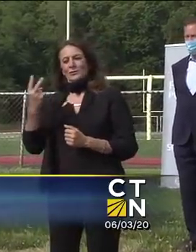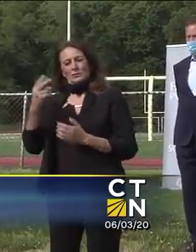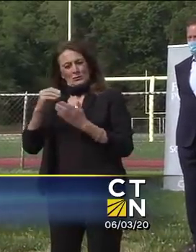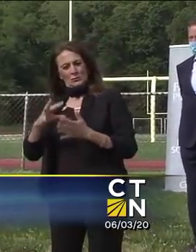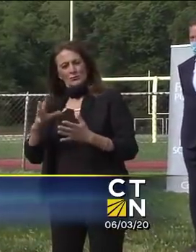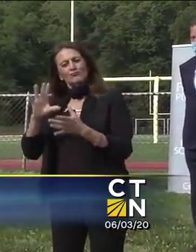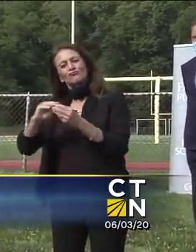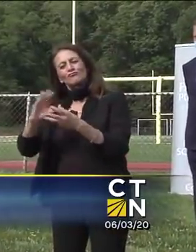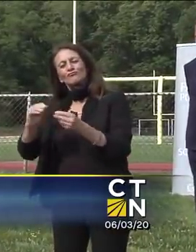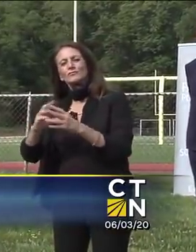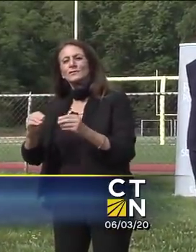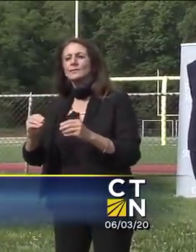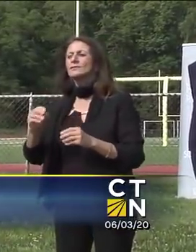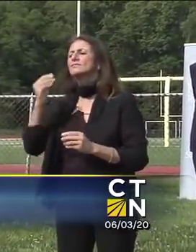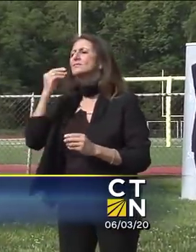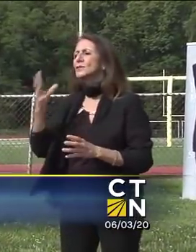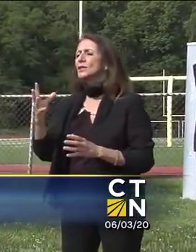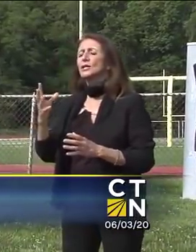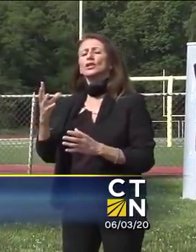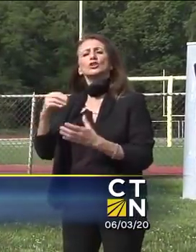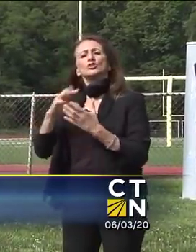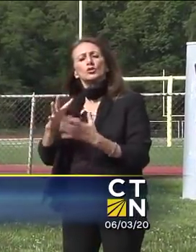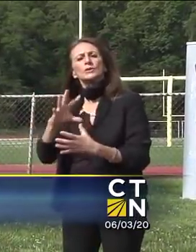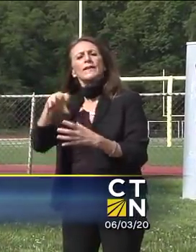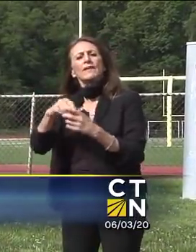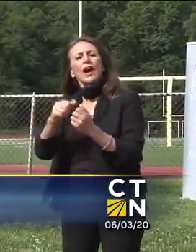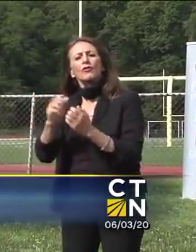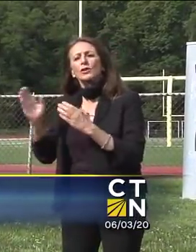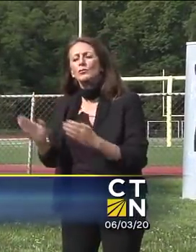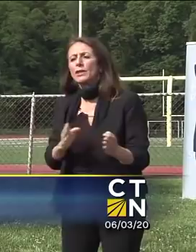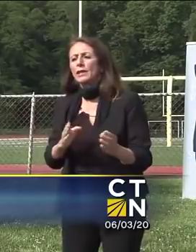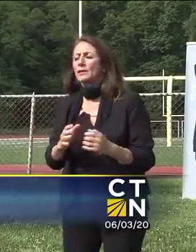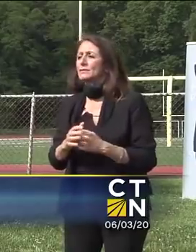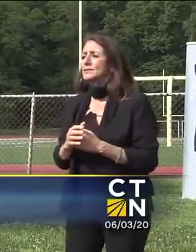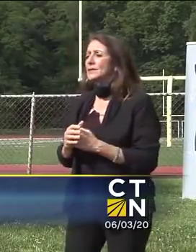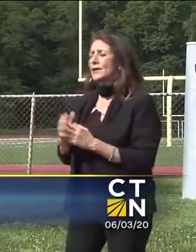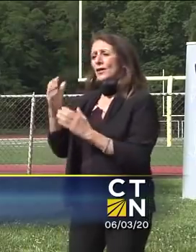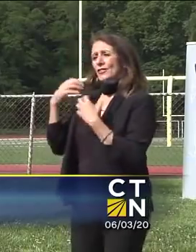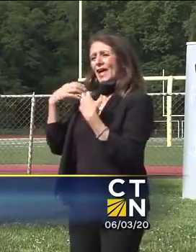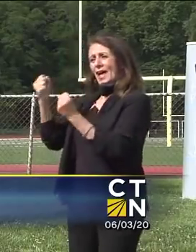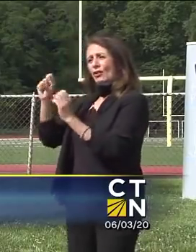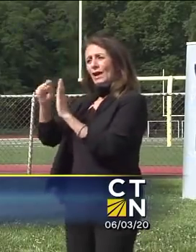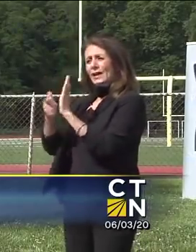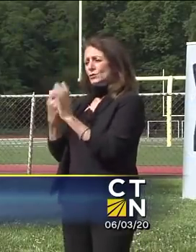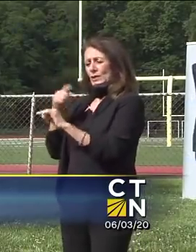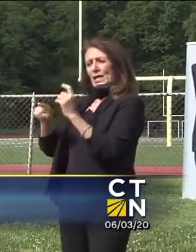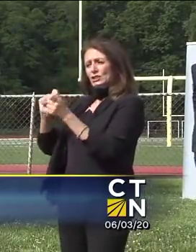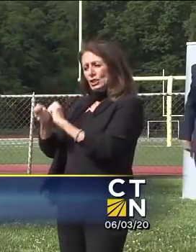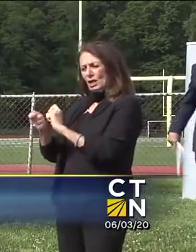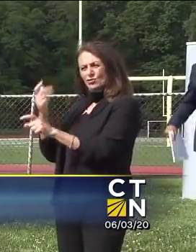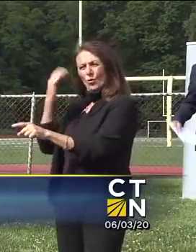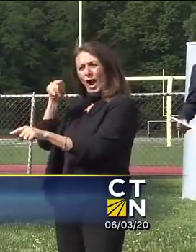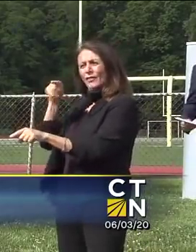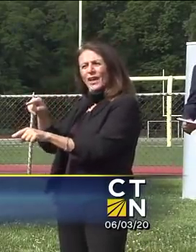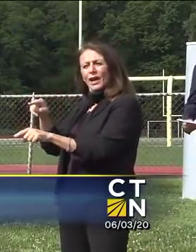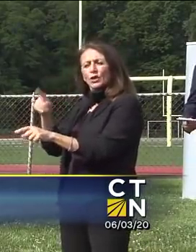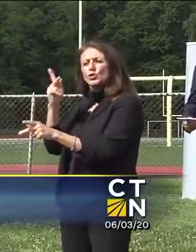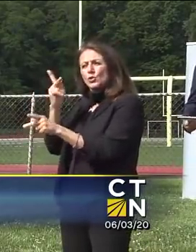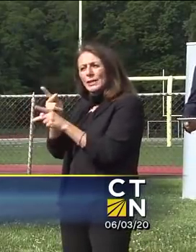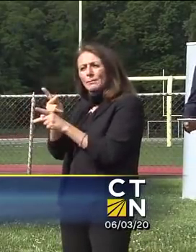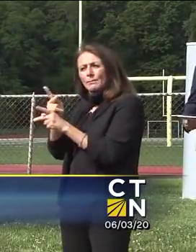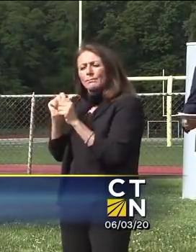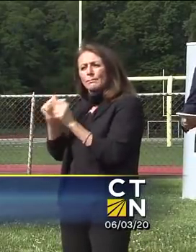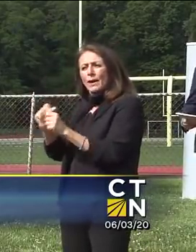As you heard, students have been a part of the planning, and while we can't change the health guidelines, we know that they're there to keep us safe and to keep them